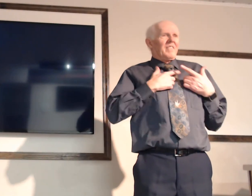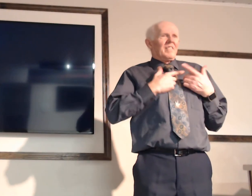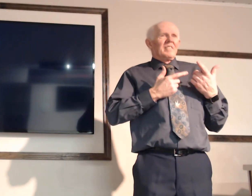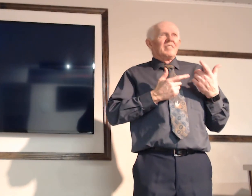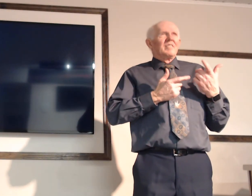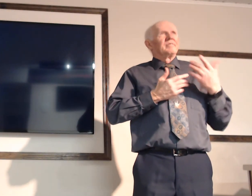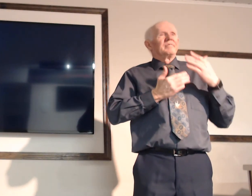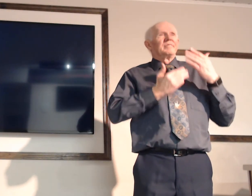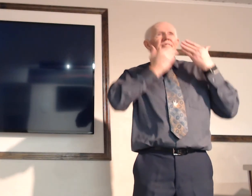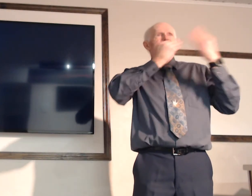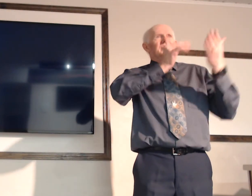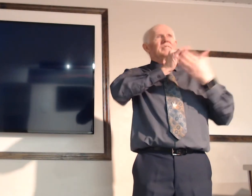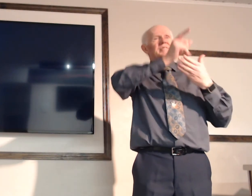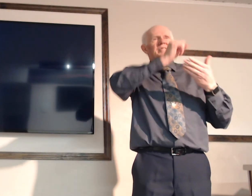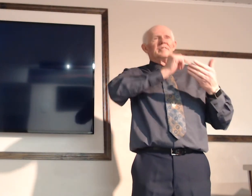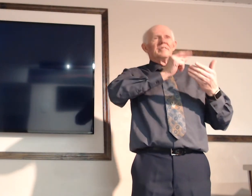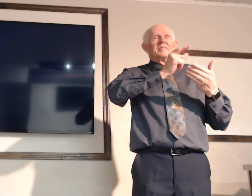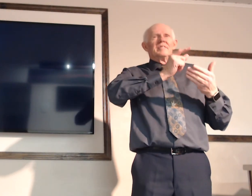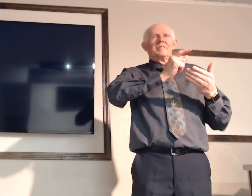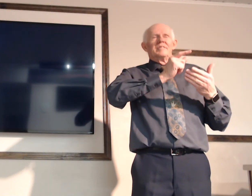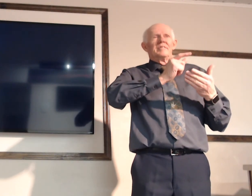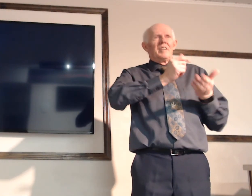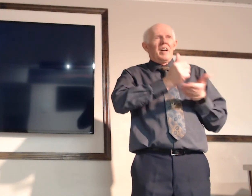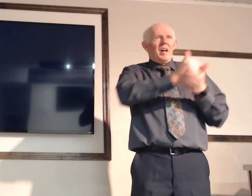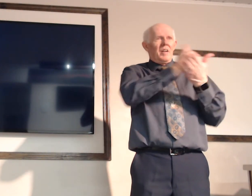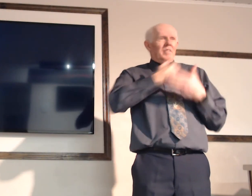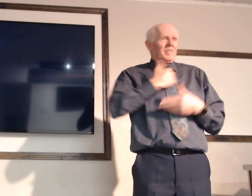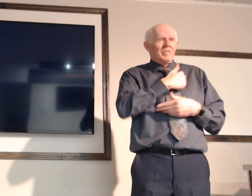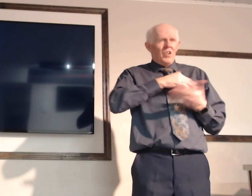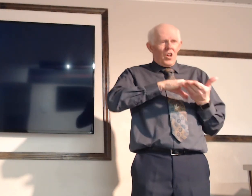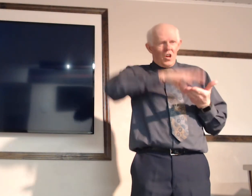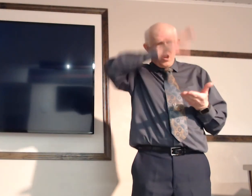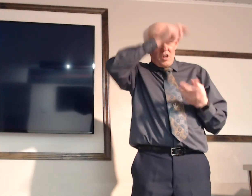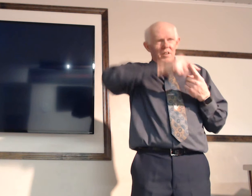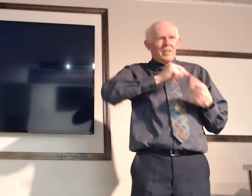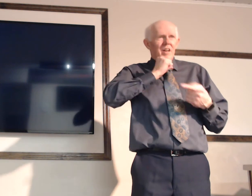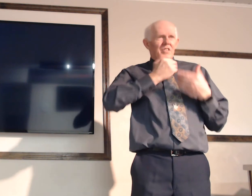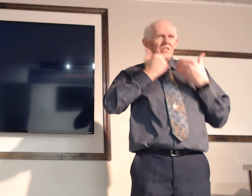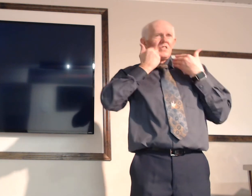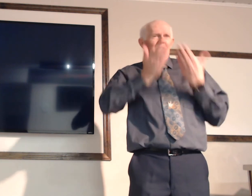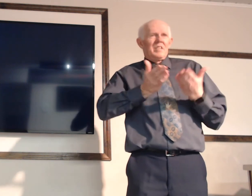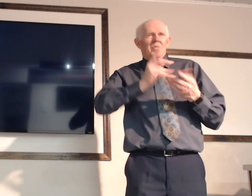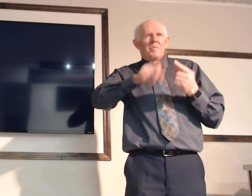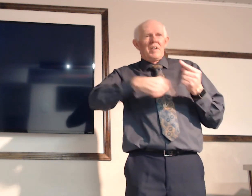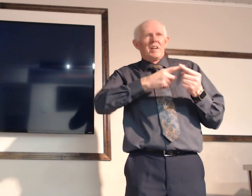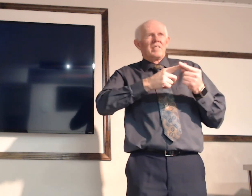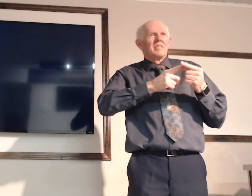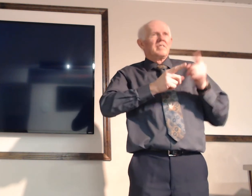Our lives, we thank Him for helping us learn not to be